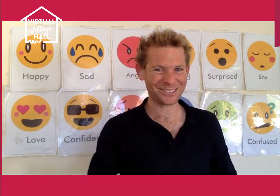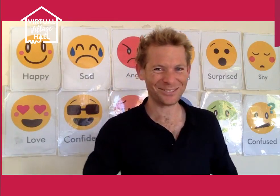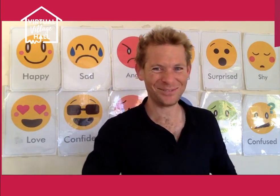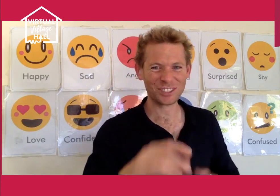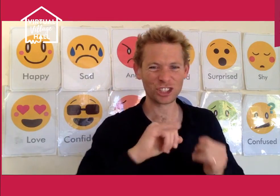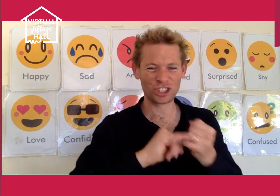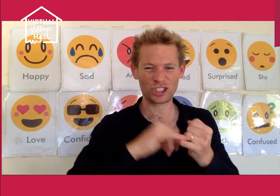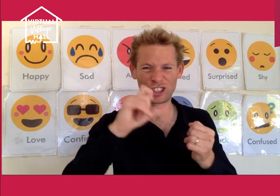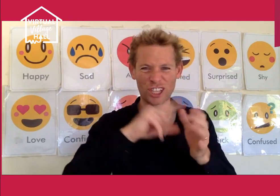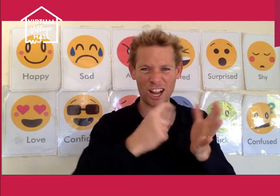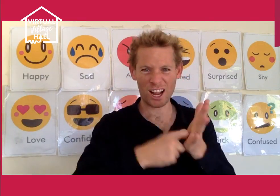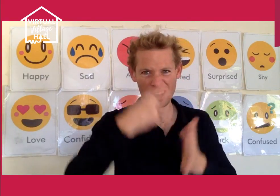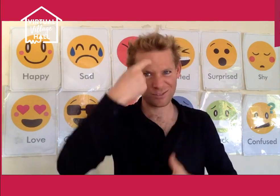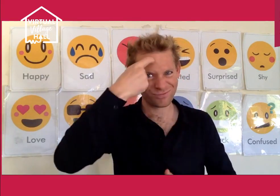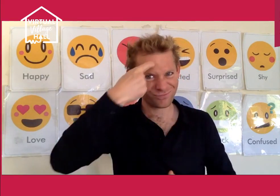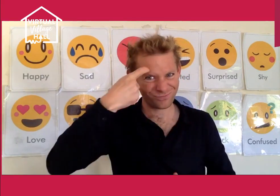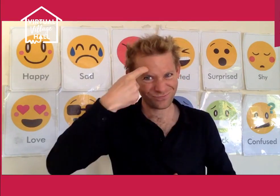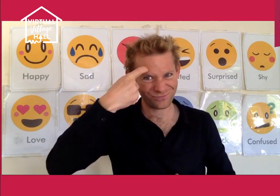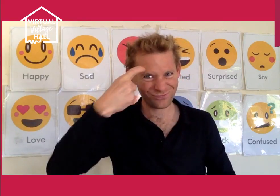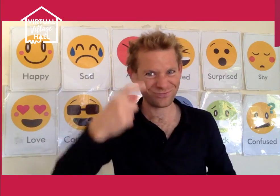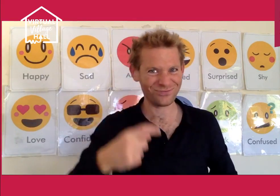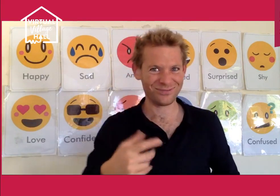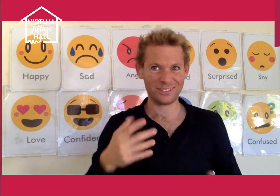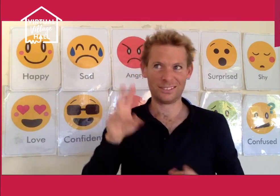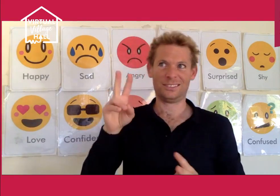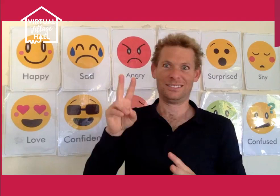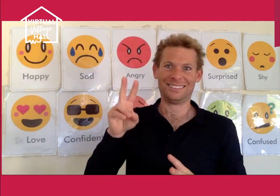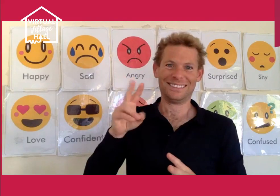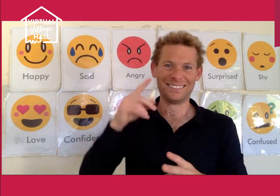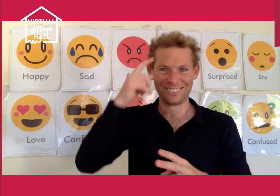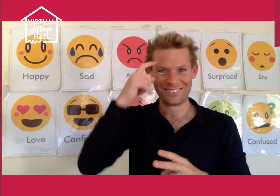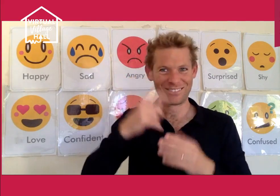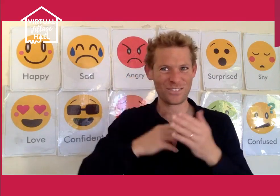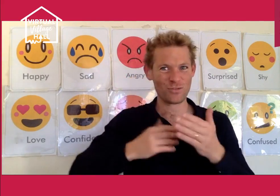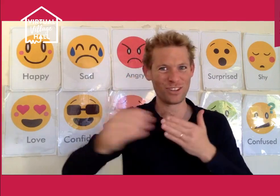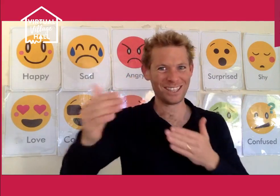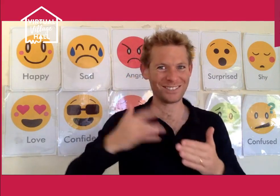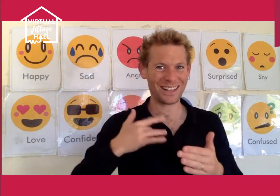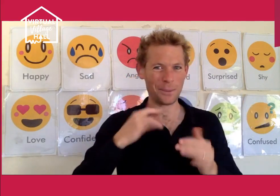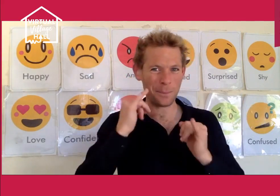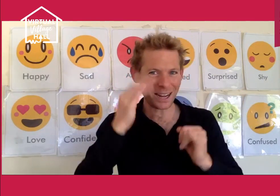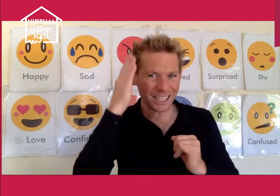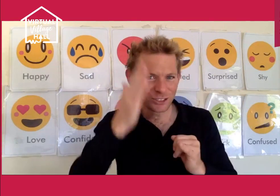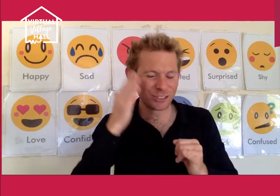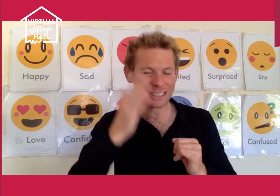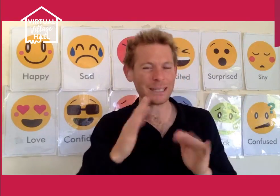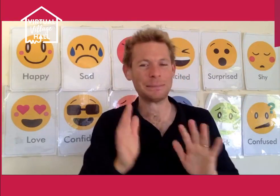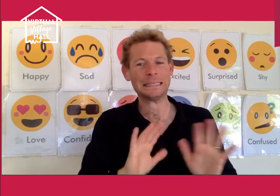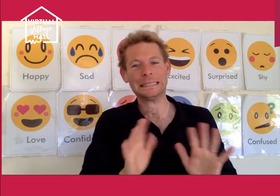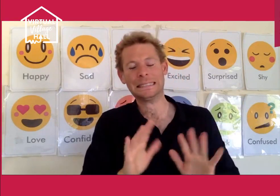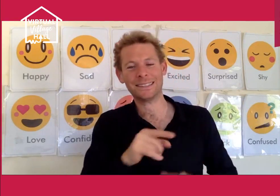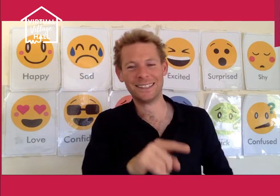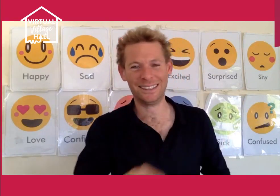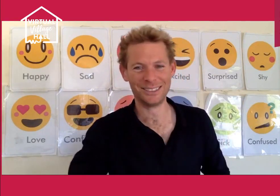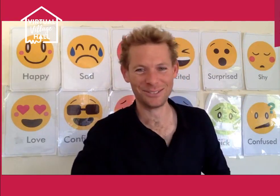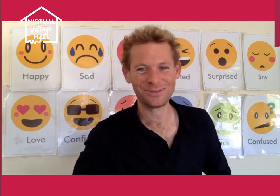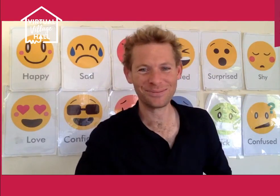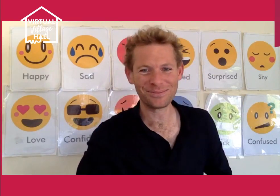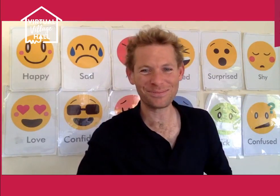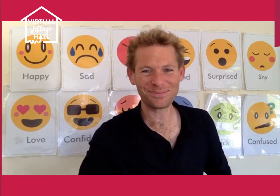So, maybe get a scar on my head, and then that'll certainly scare them. Give them bad dreams. Maybe they